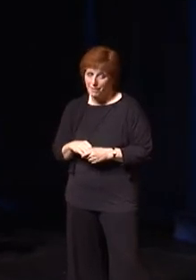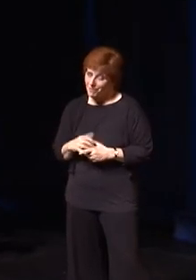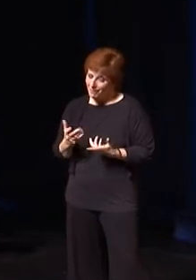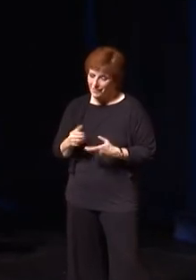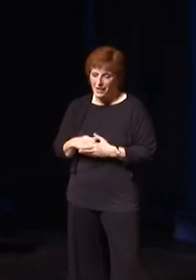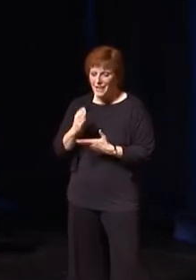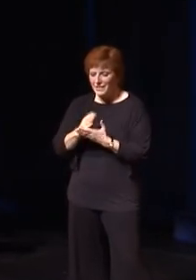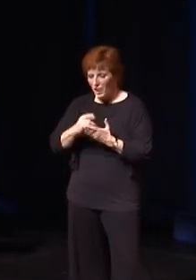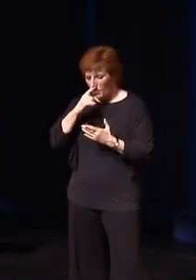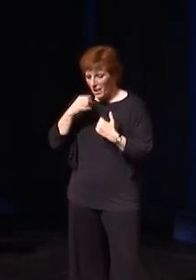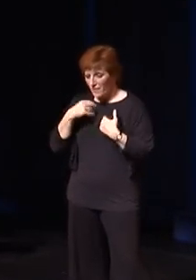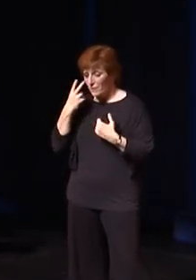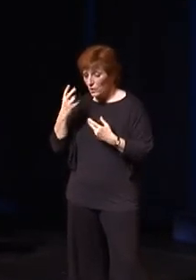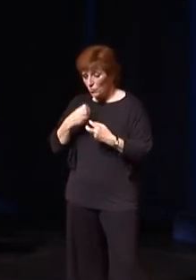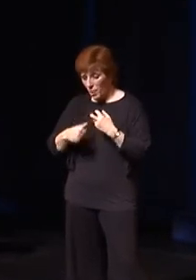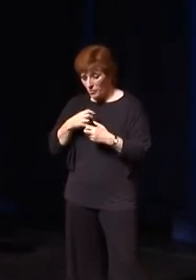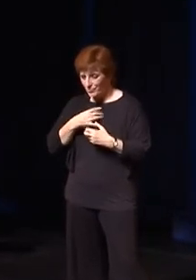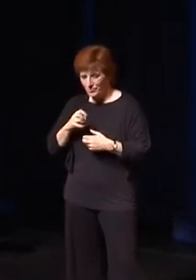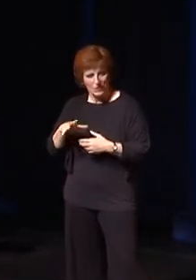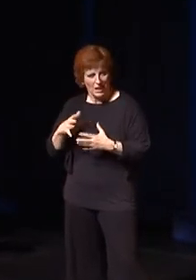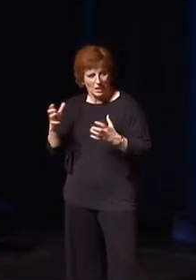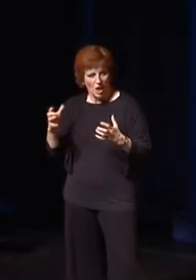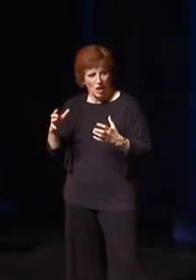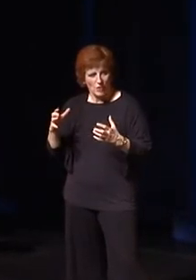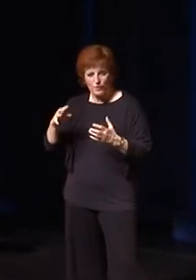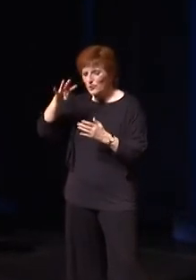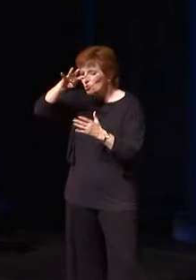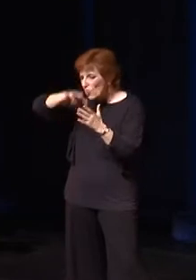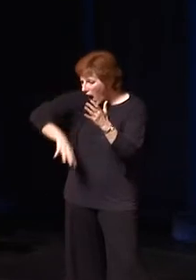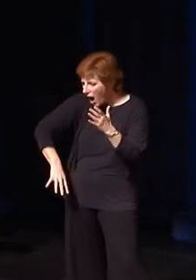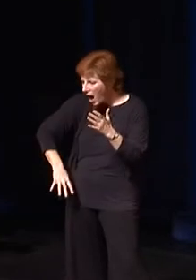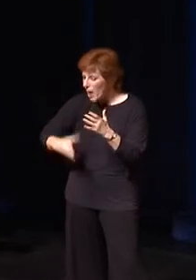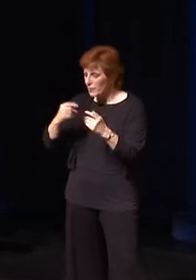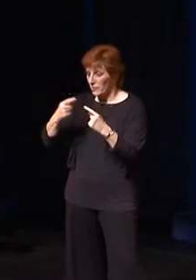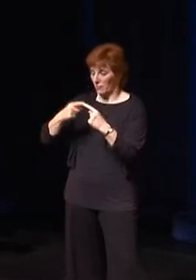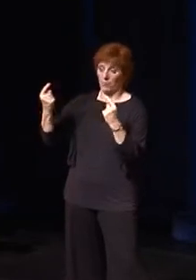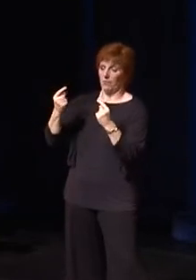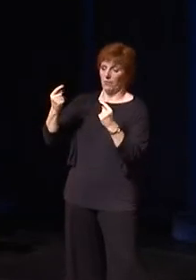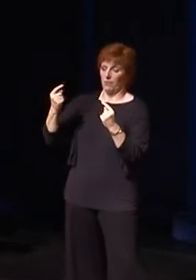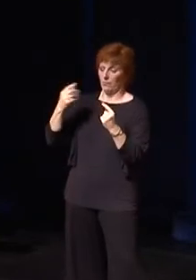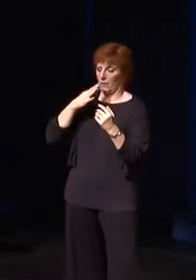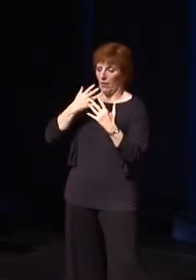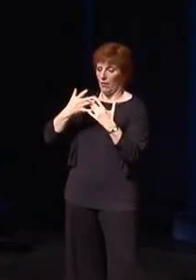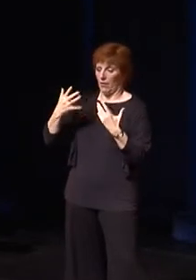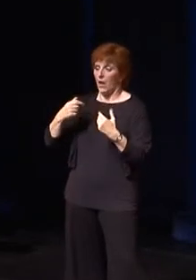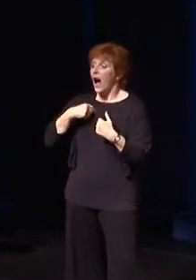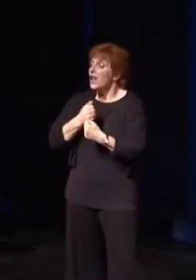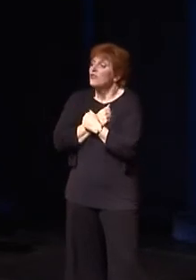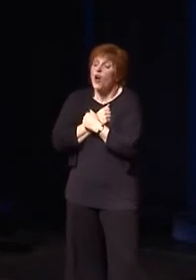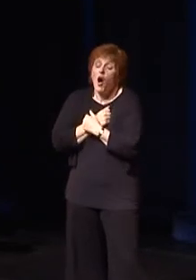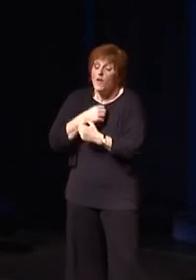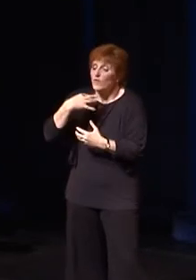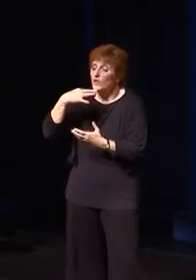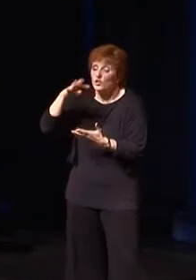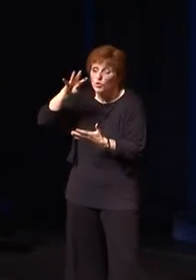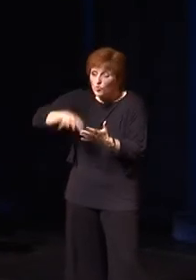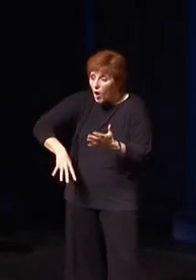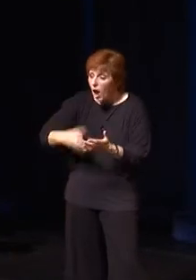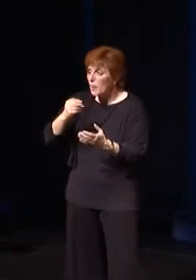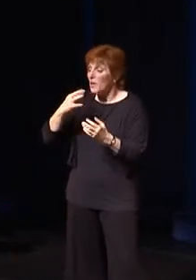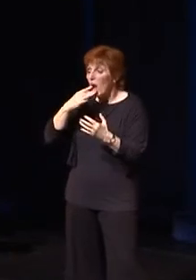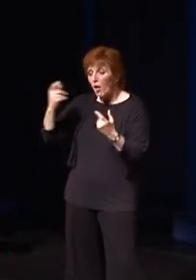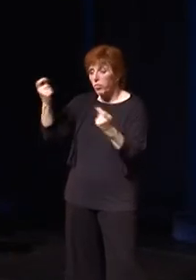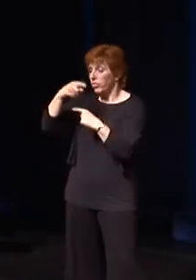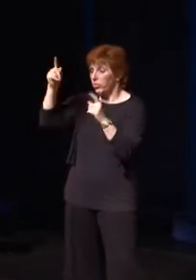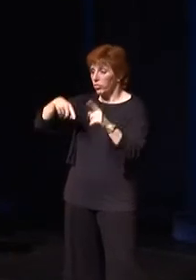Some kids that have visual problems don't like a lot of stripes and kind of contrasty stuff. I love stripes. When I earned some money